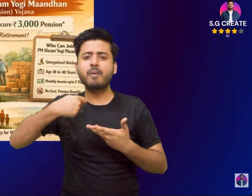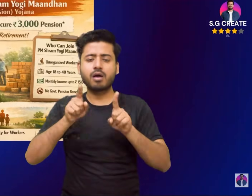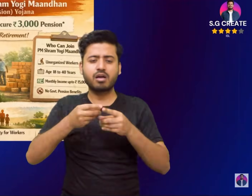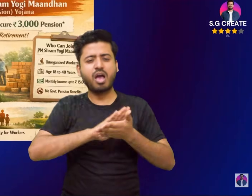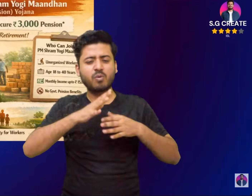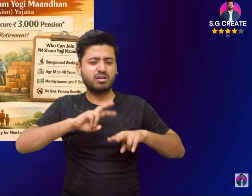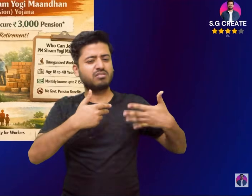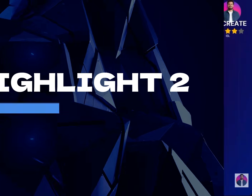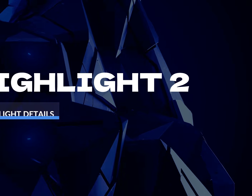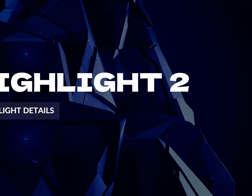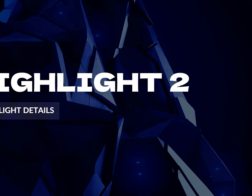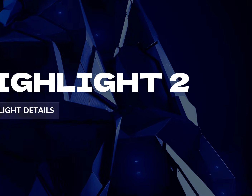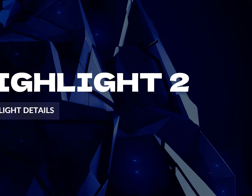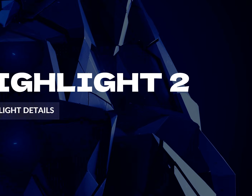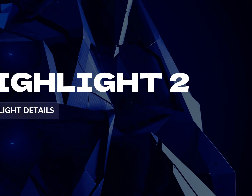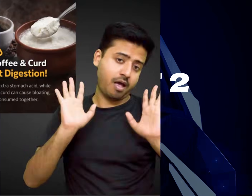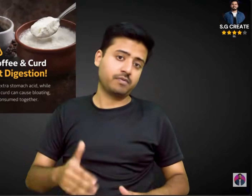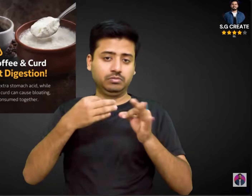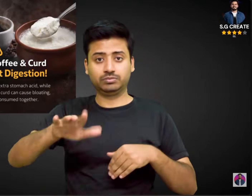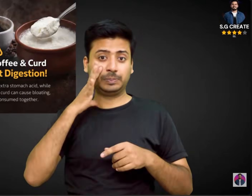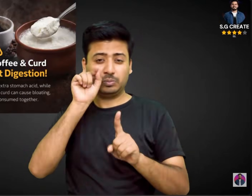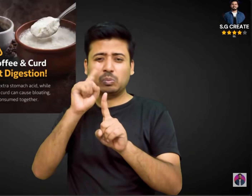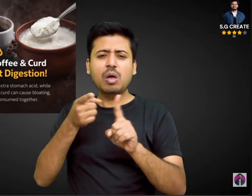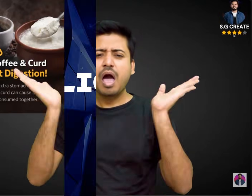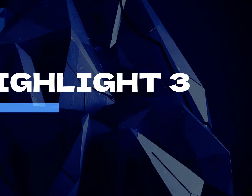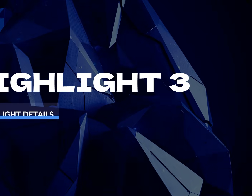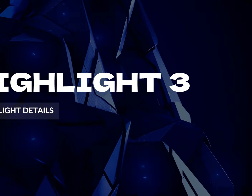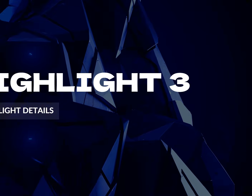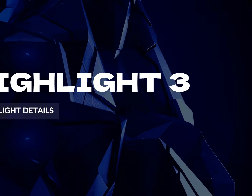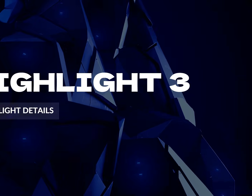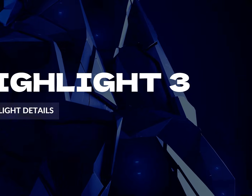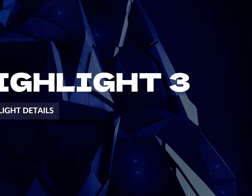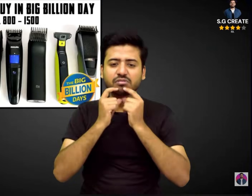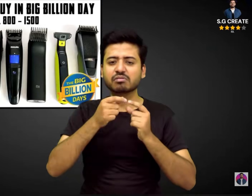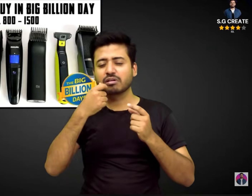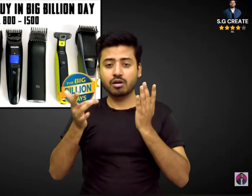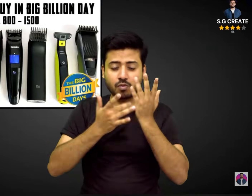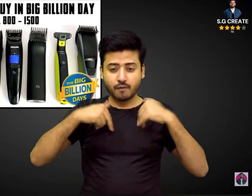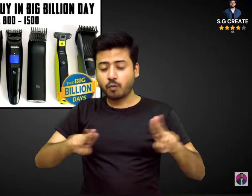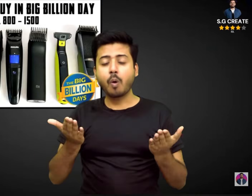After logging in, look for the tension or sensation. Digestive clash. Coffee contains up to 26 locked-in choices. 0.5.